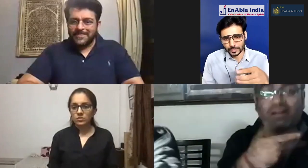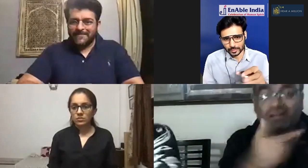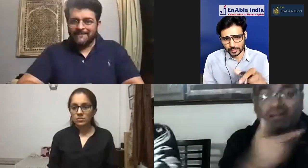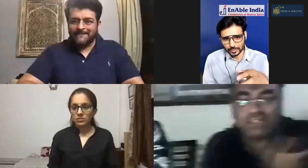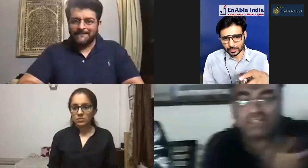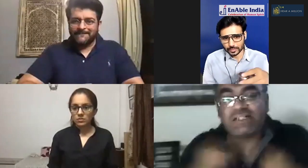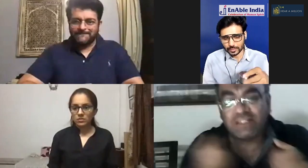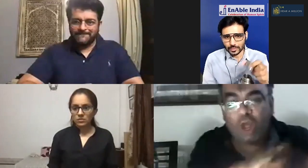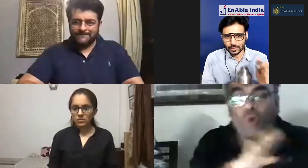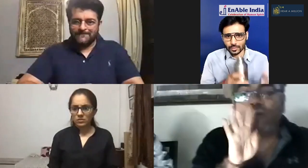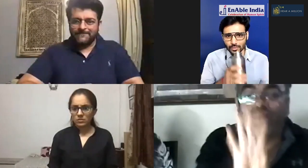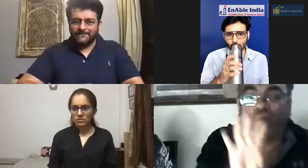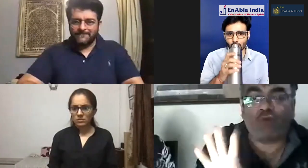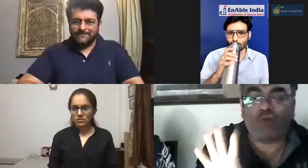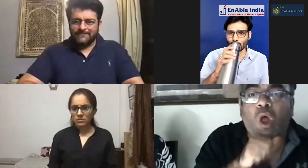So